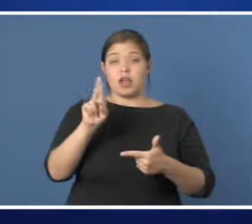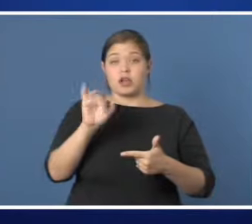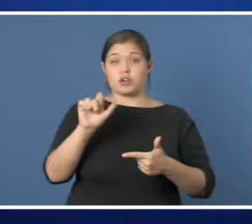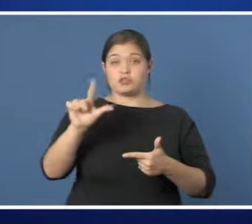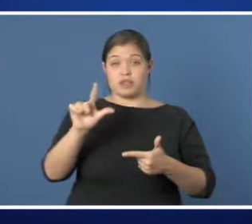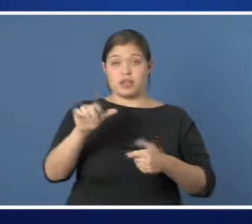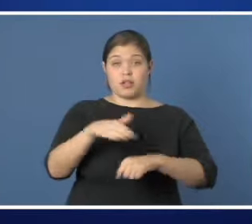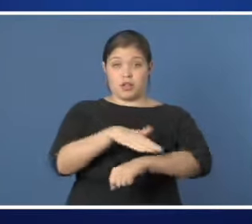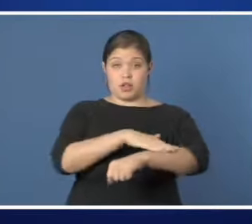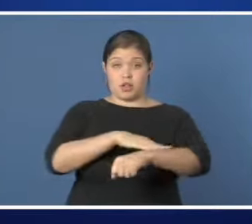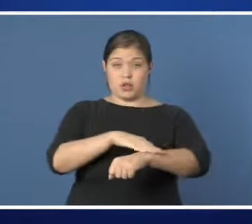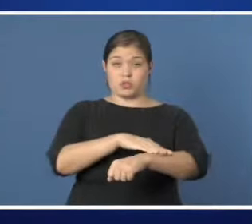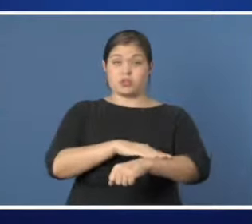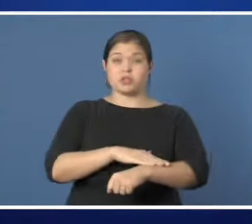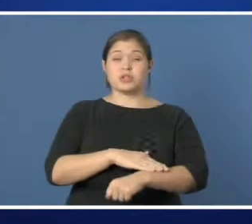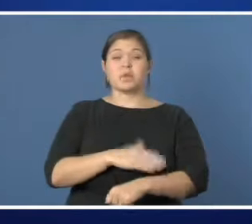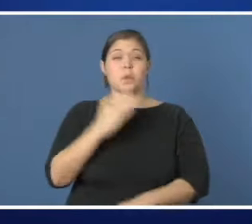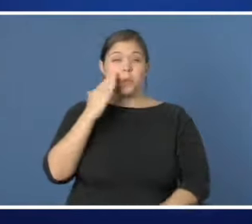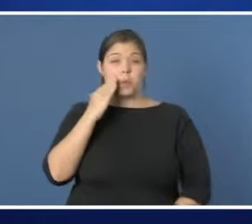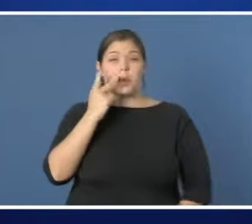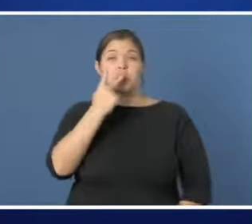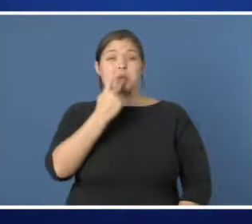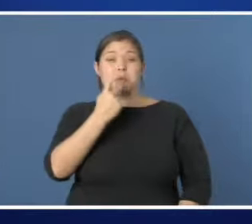Caladryl lotion,